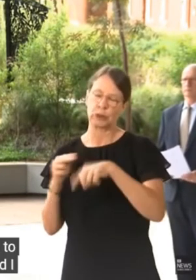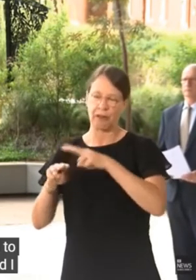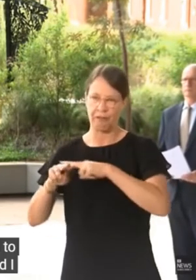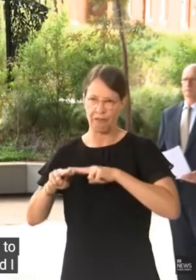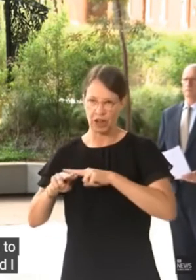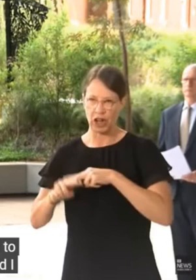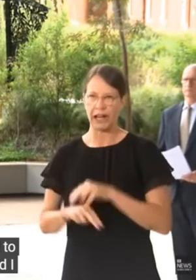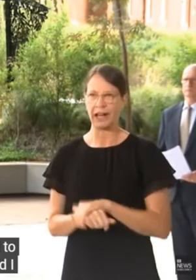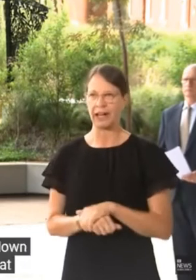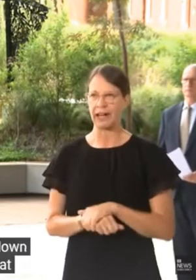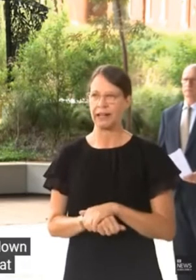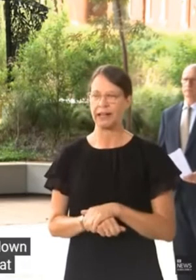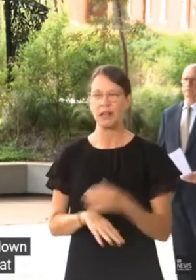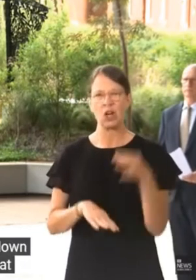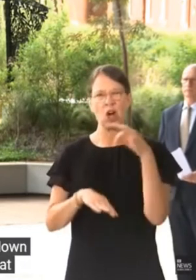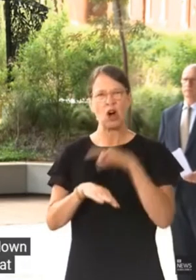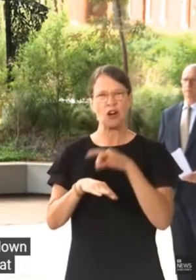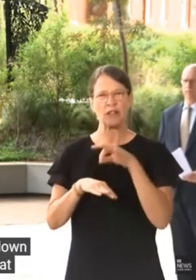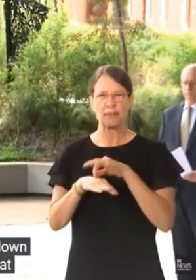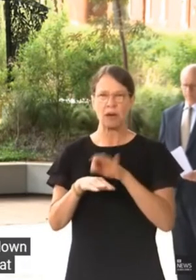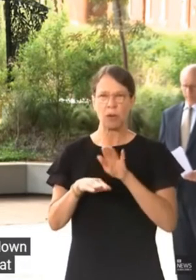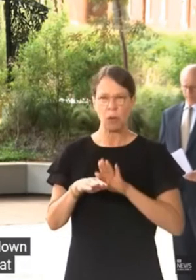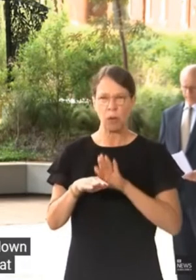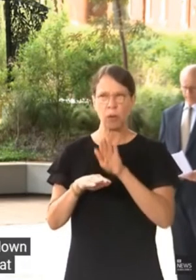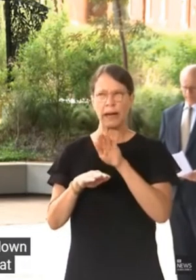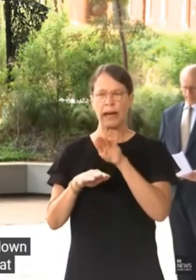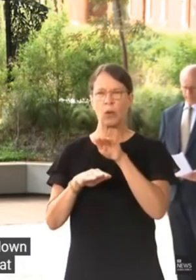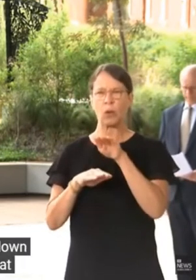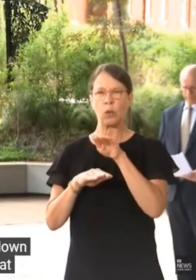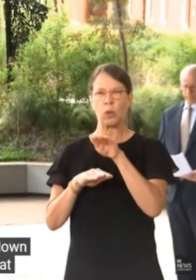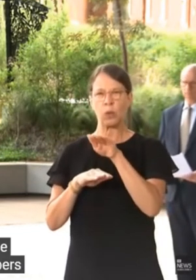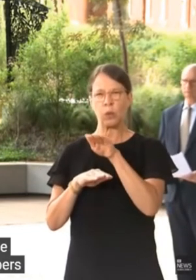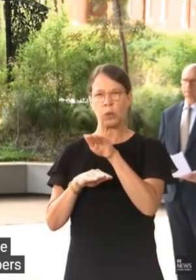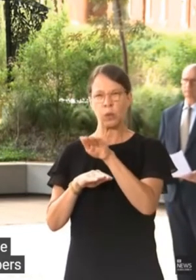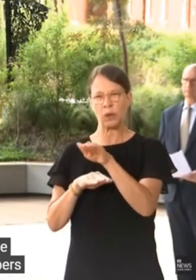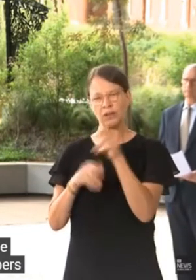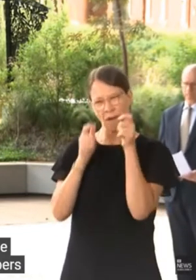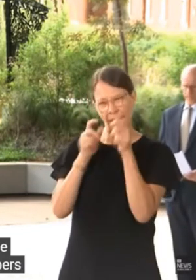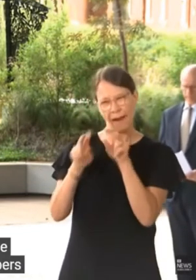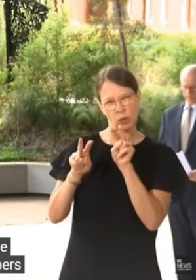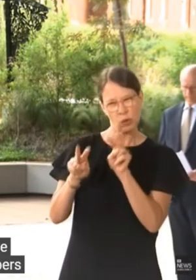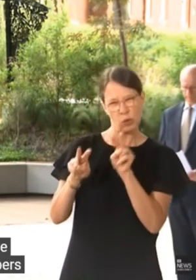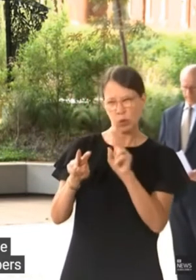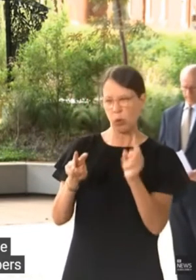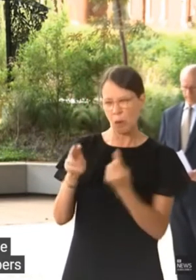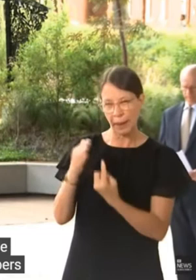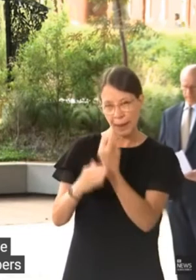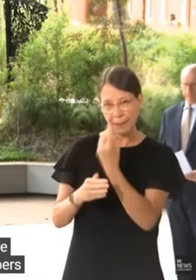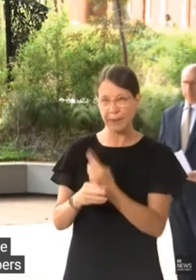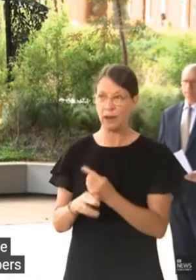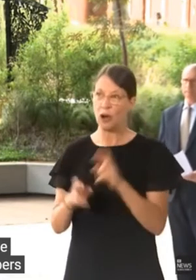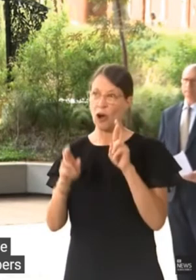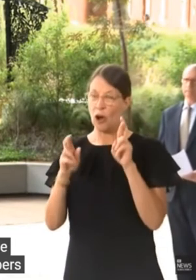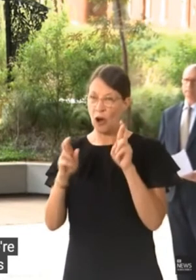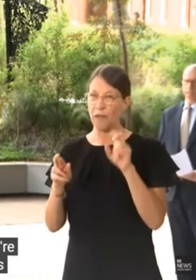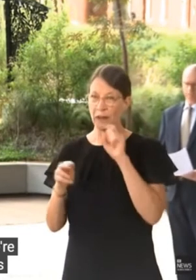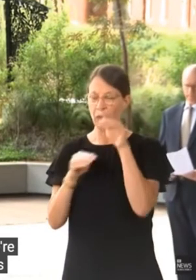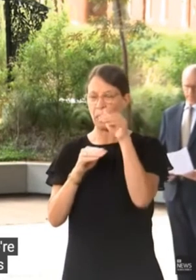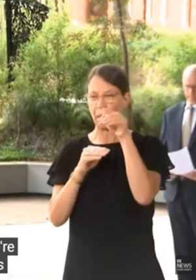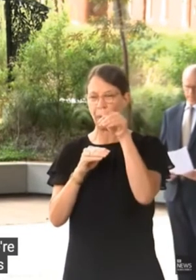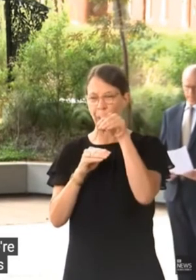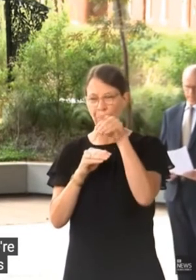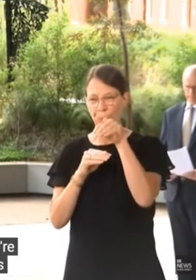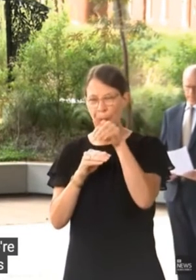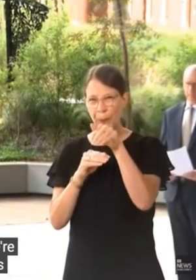have definitely plateaued. We're watching very carefully this week to see what they do next. We're hoping, obviously, that that downward